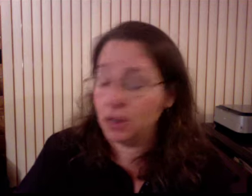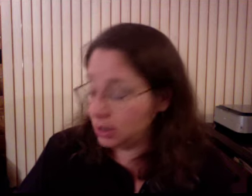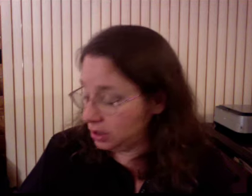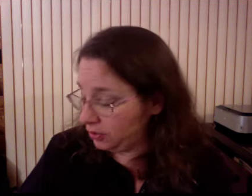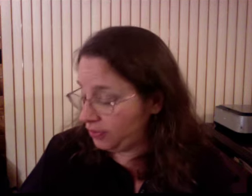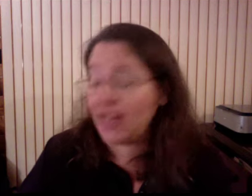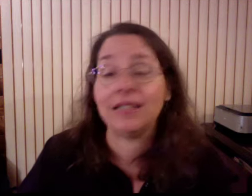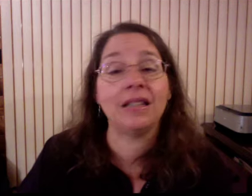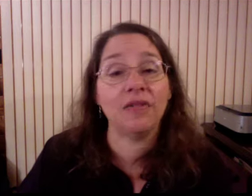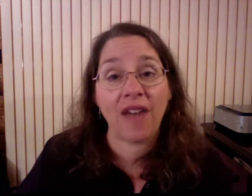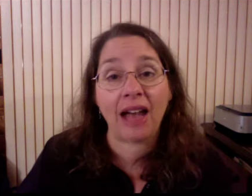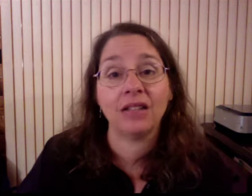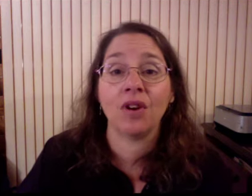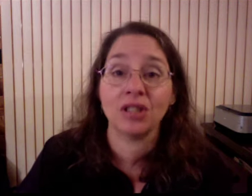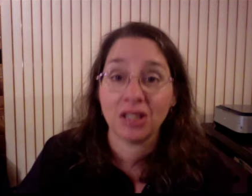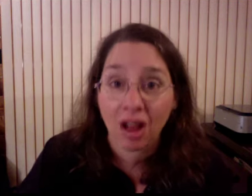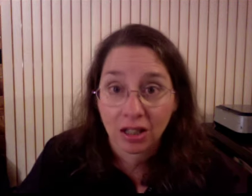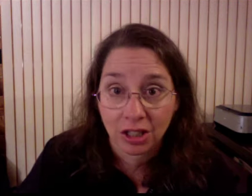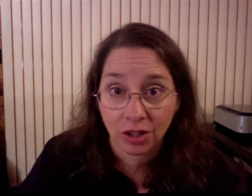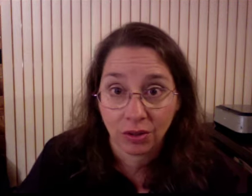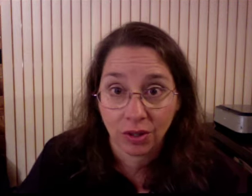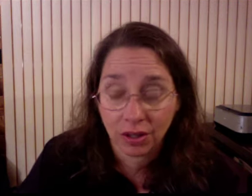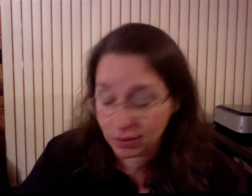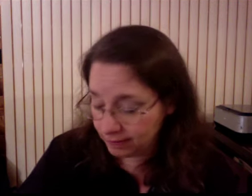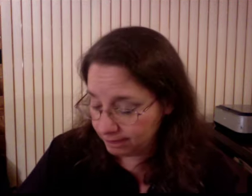to face the fact of our solitude.